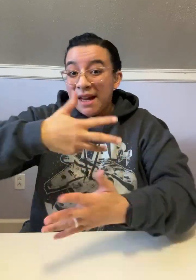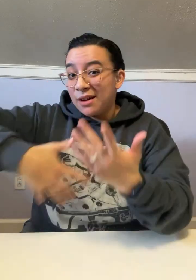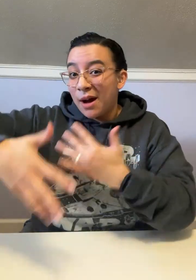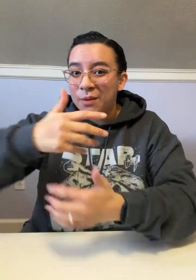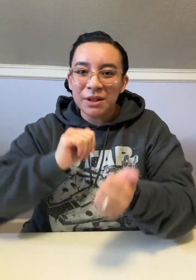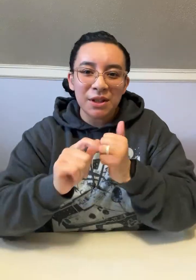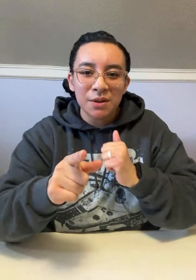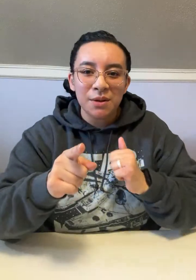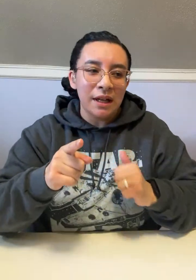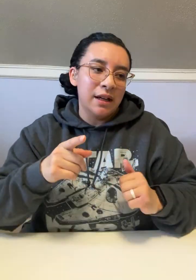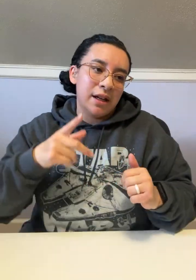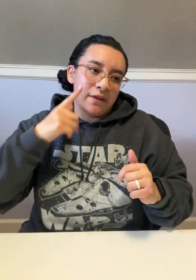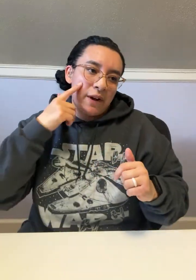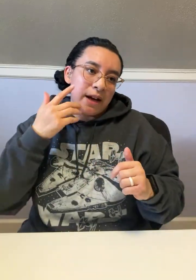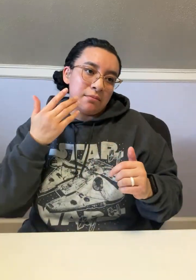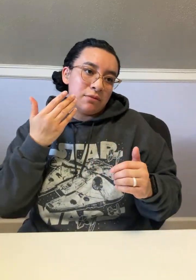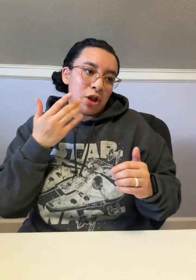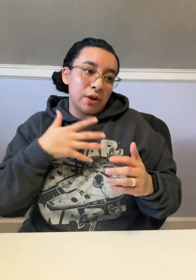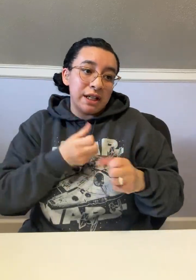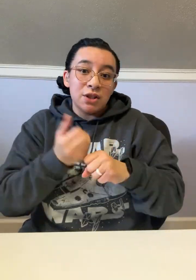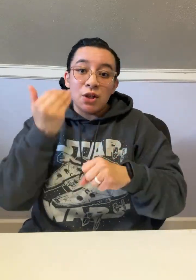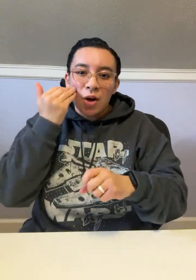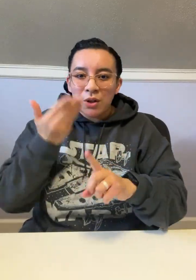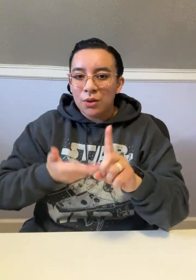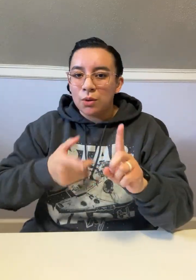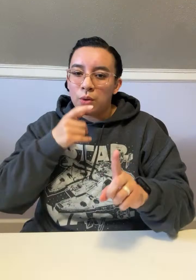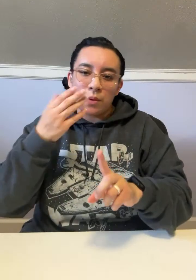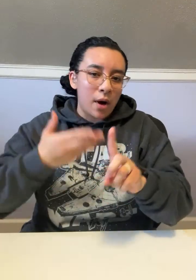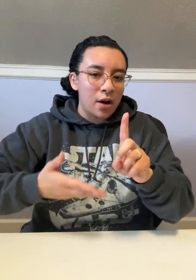around with you, if I'm, getting to know you, who you are,